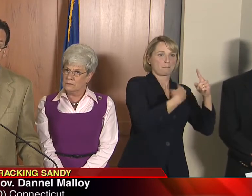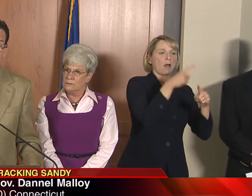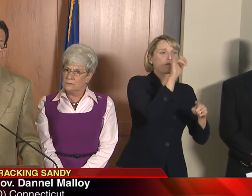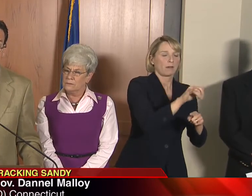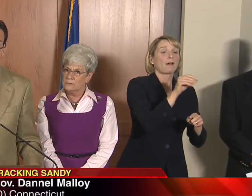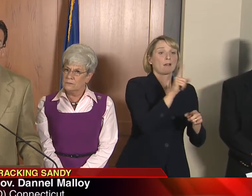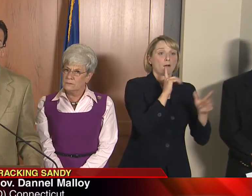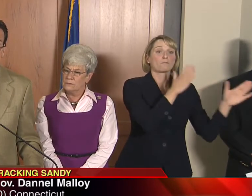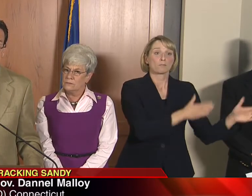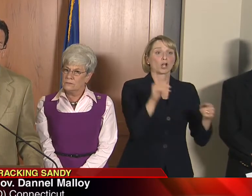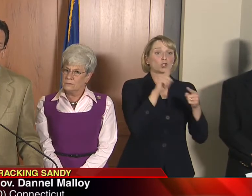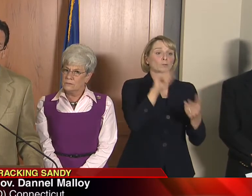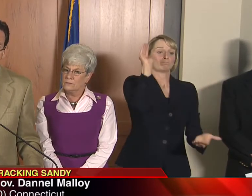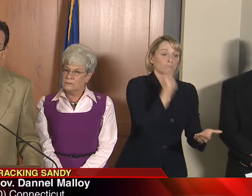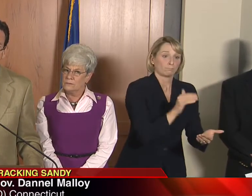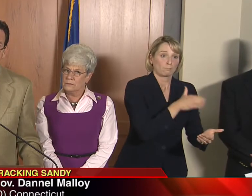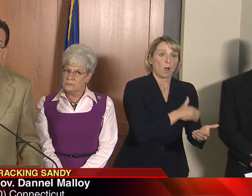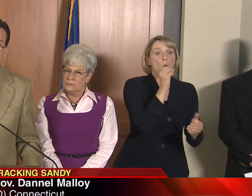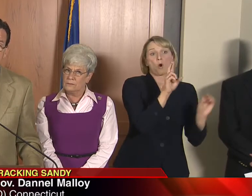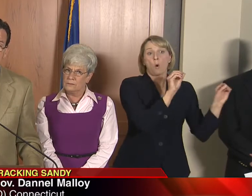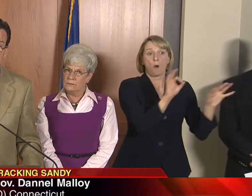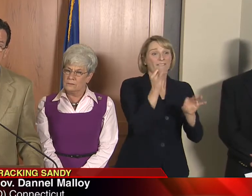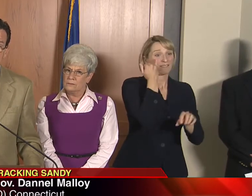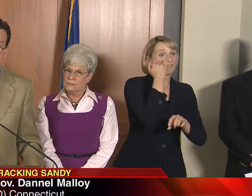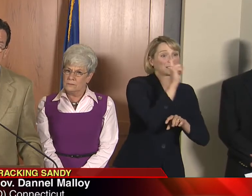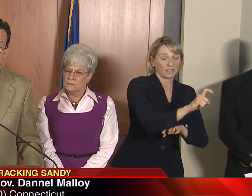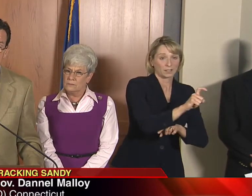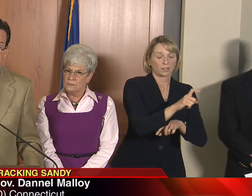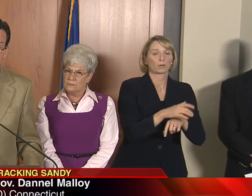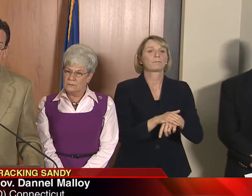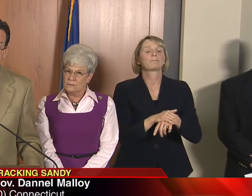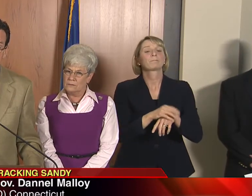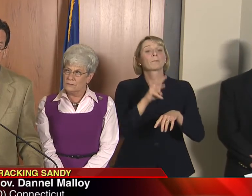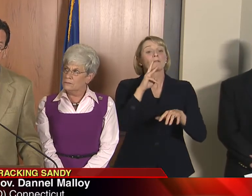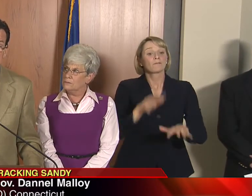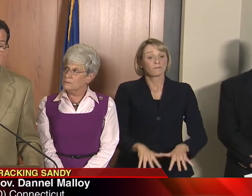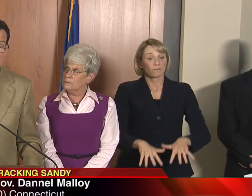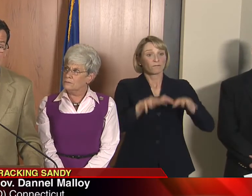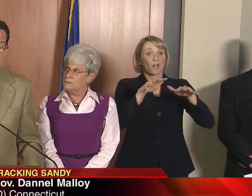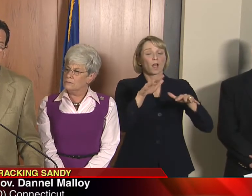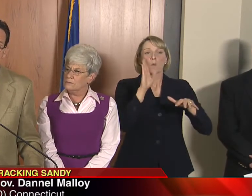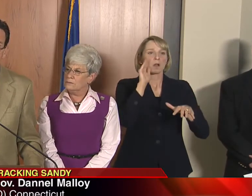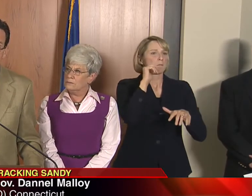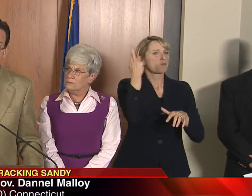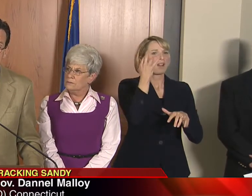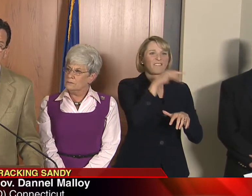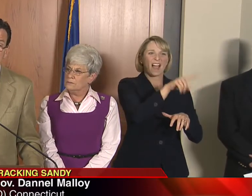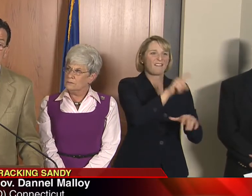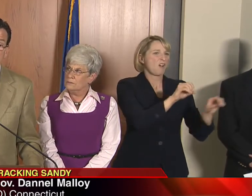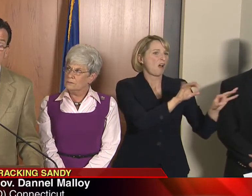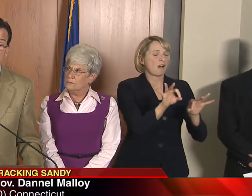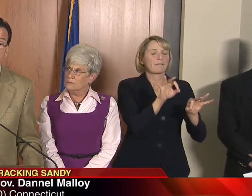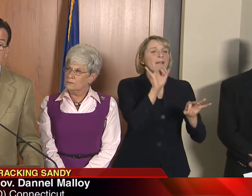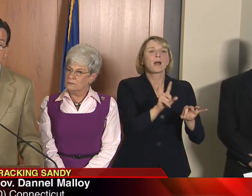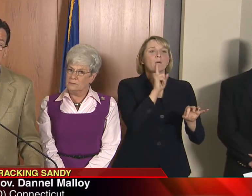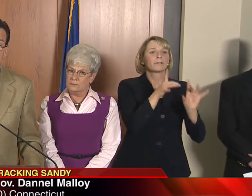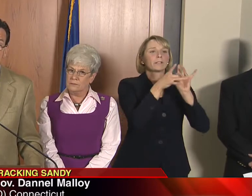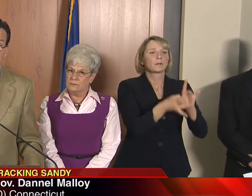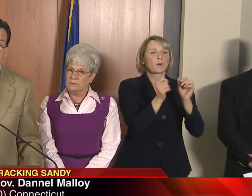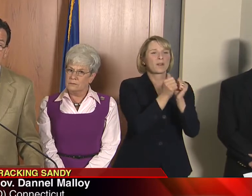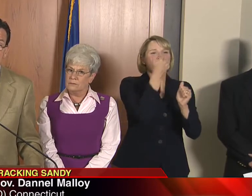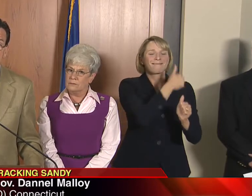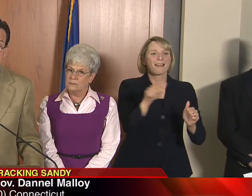go offline if that's necessary. Flooding would not be the reason either. It really has more to do with debris that